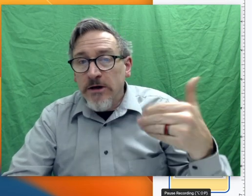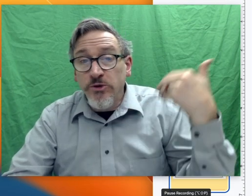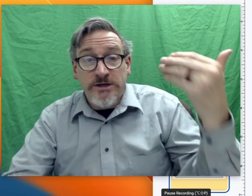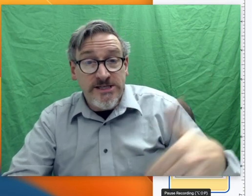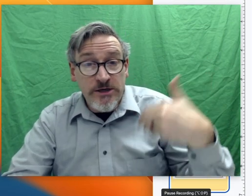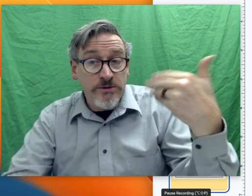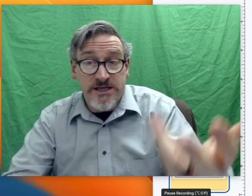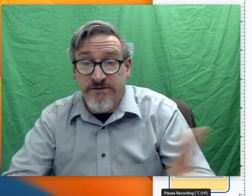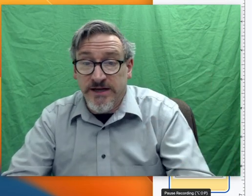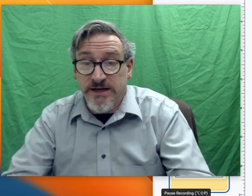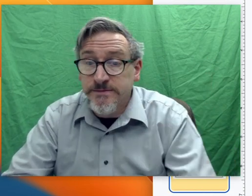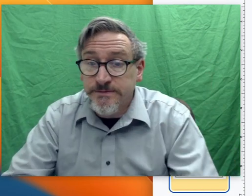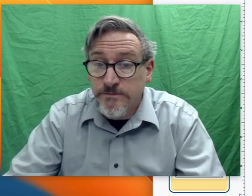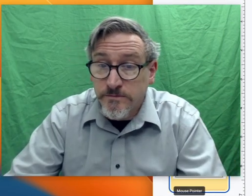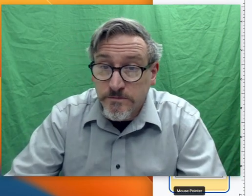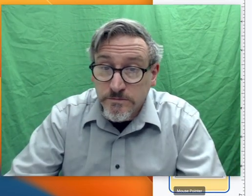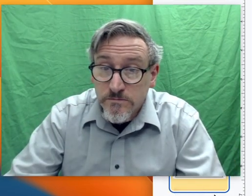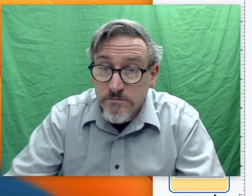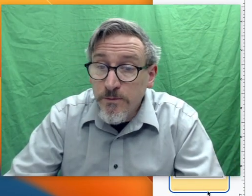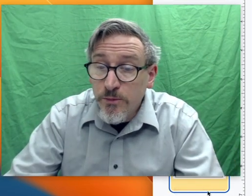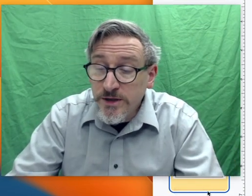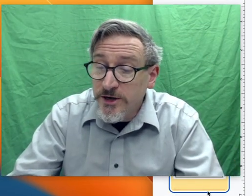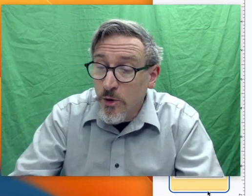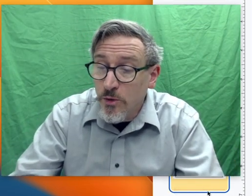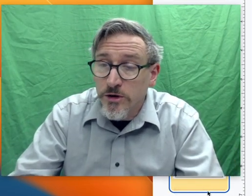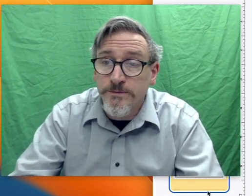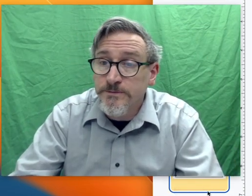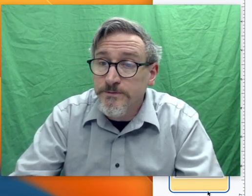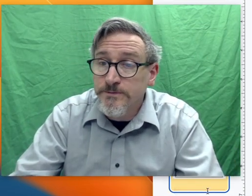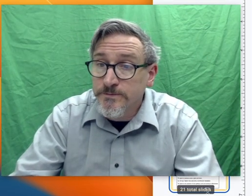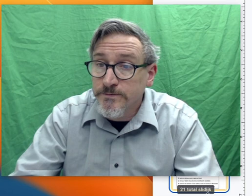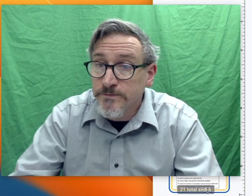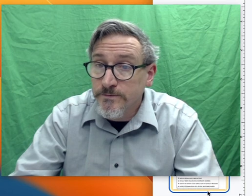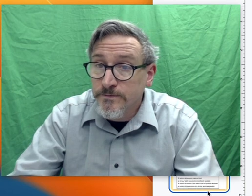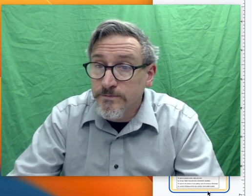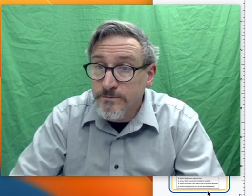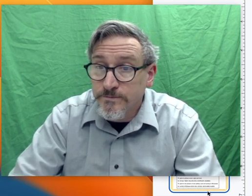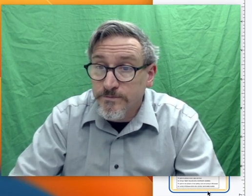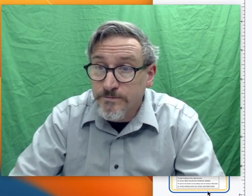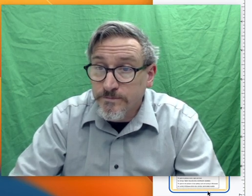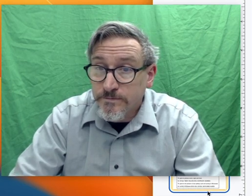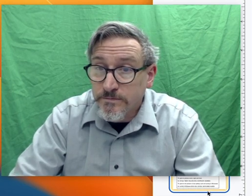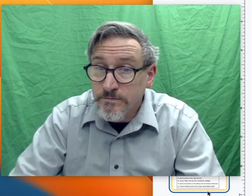And now you can sequence the events and put them in an order,